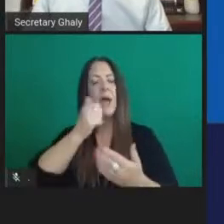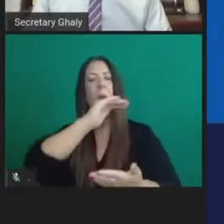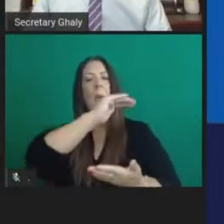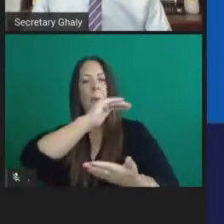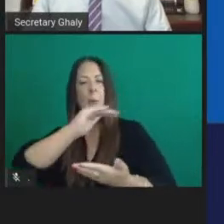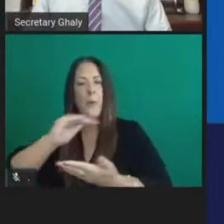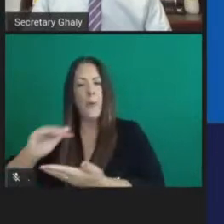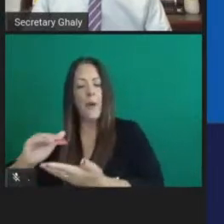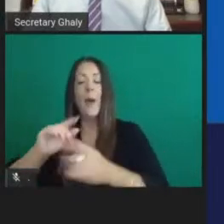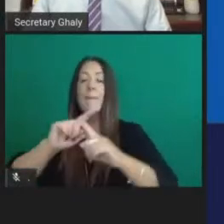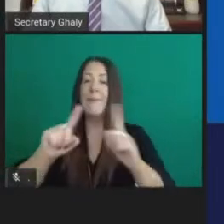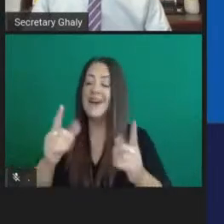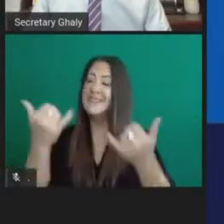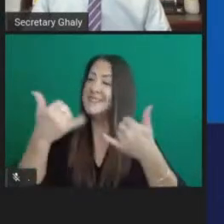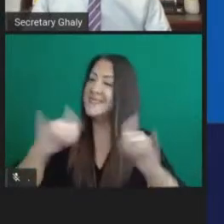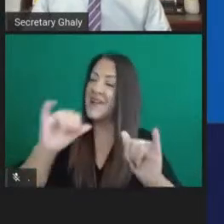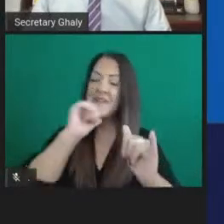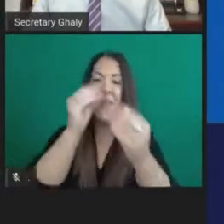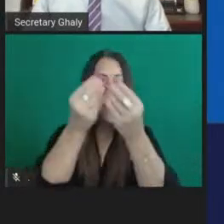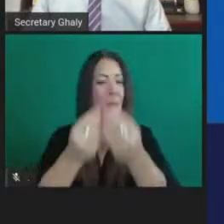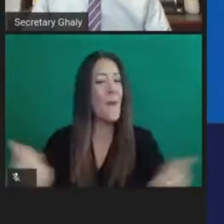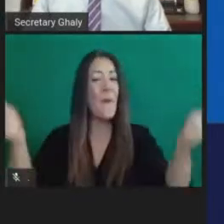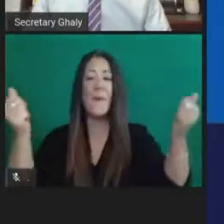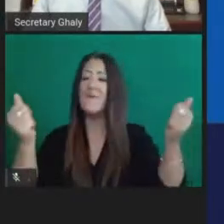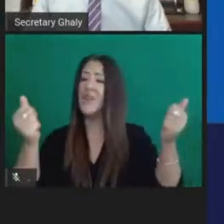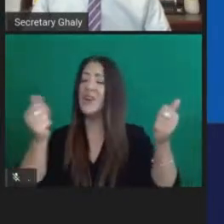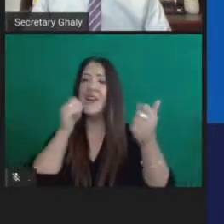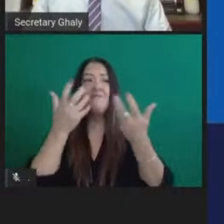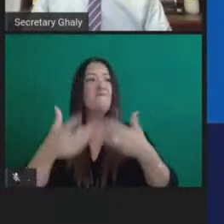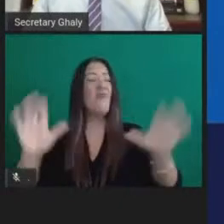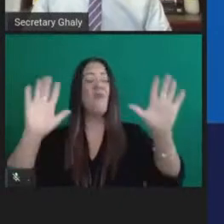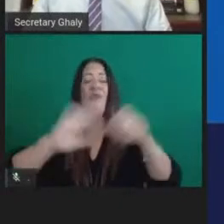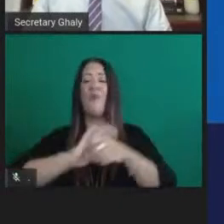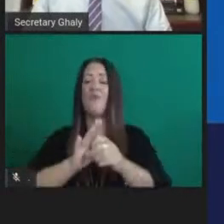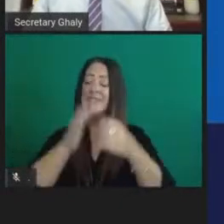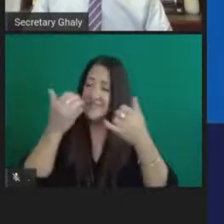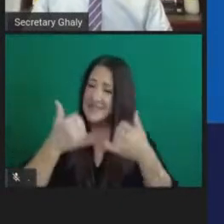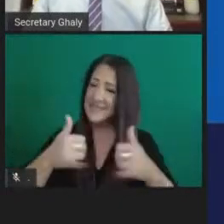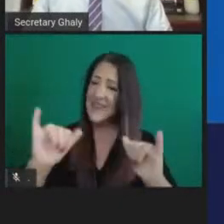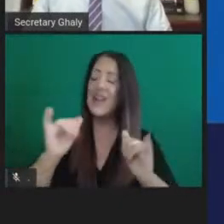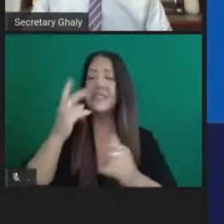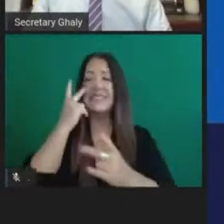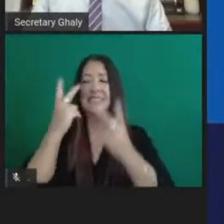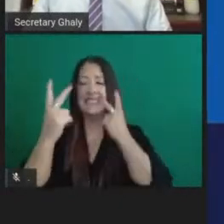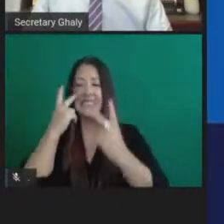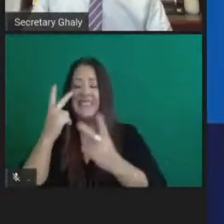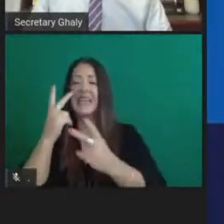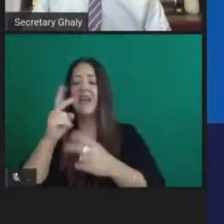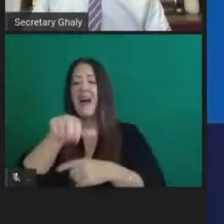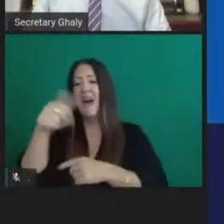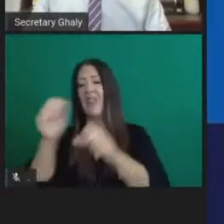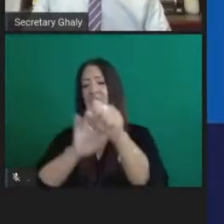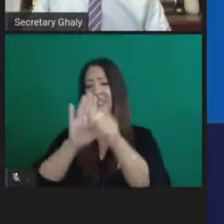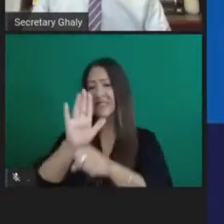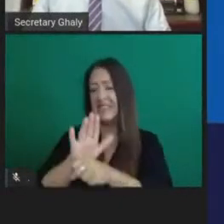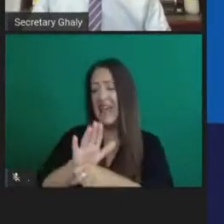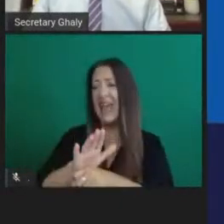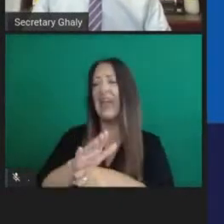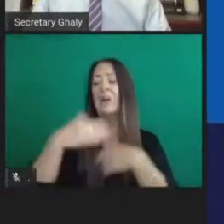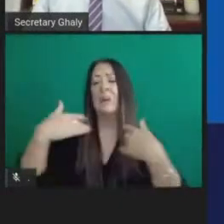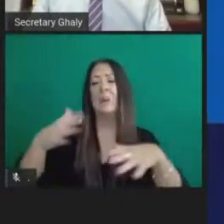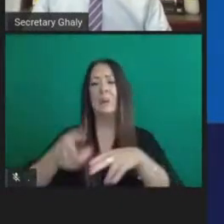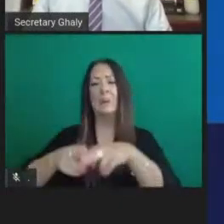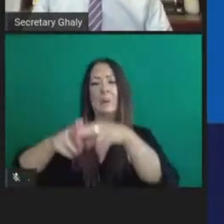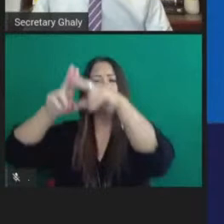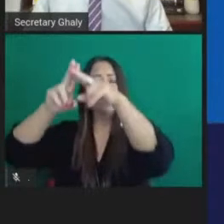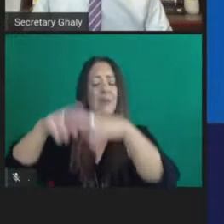and the caveat that we're not out of the woods, and we're seeing a number of increases across the country and across the world in terms